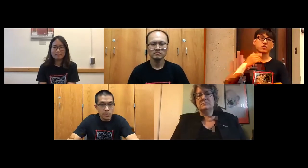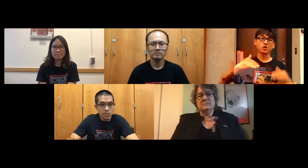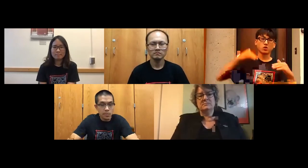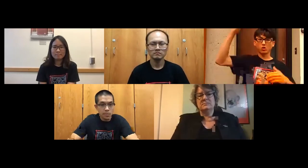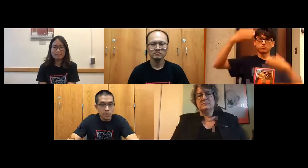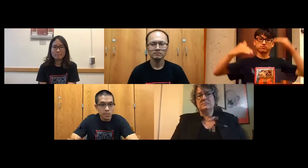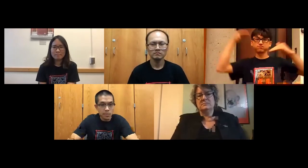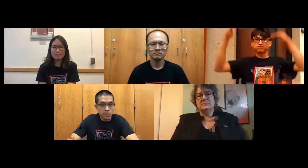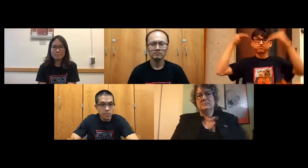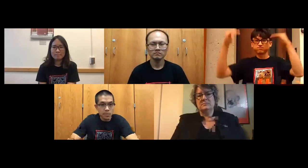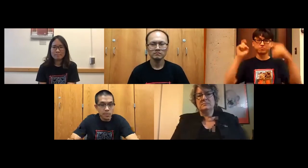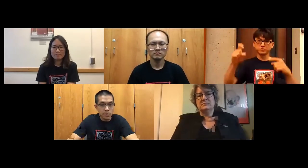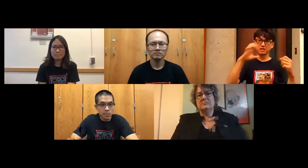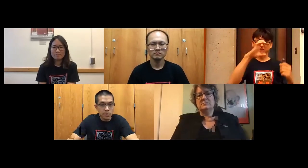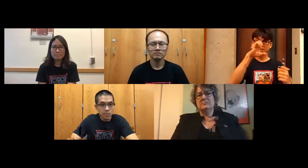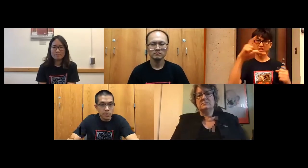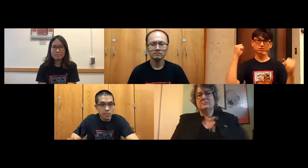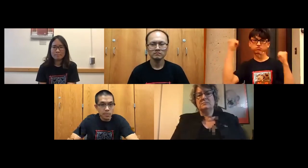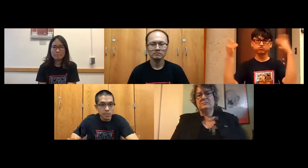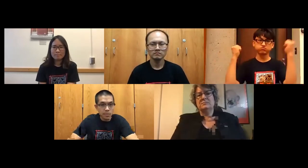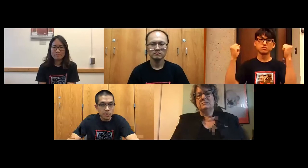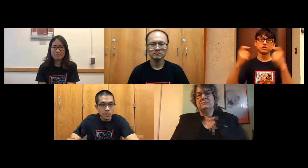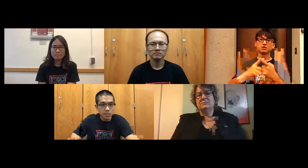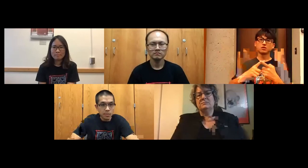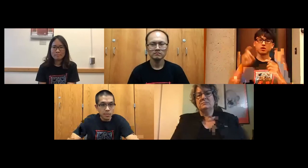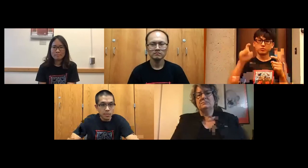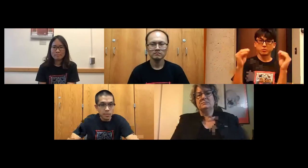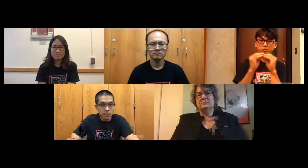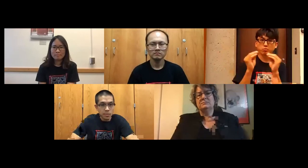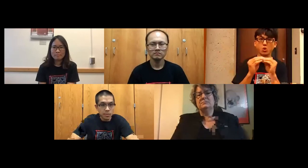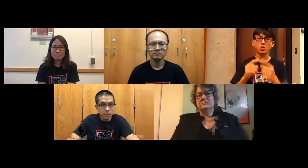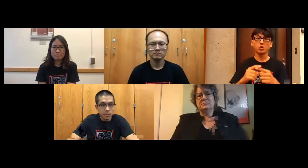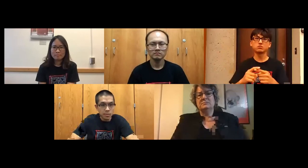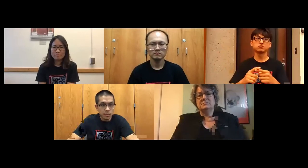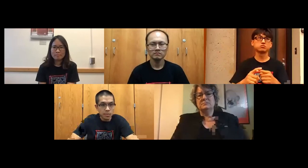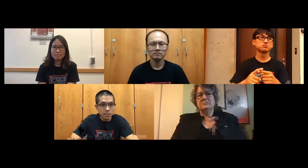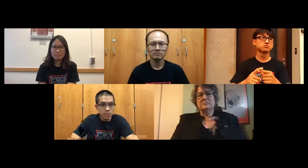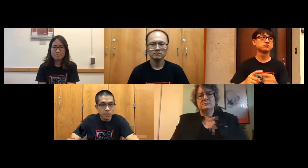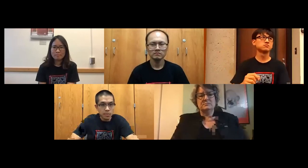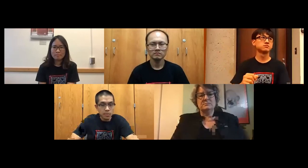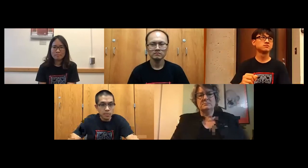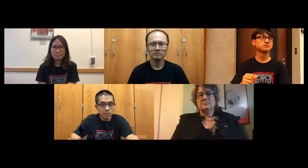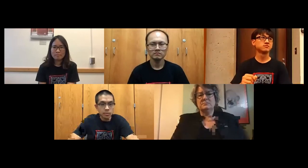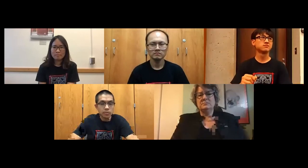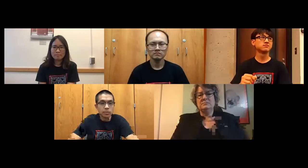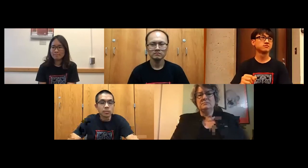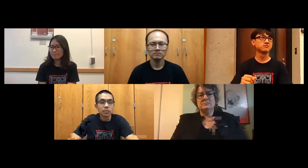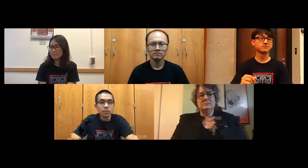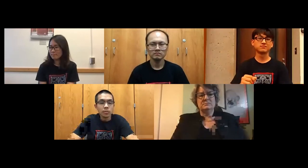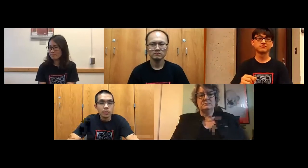exact Chinese. So I would like to see more expressive and the more CSL back home. Yes, and especially at